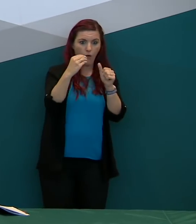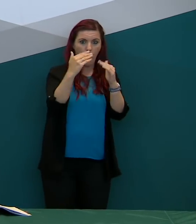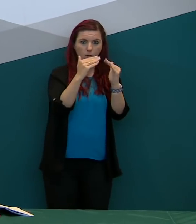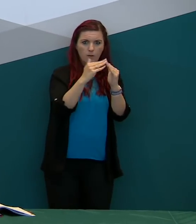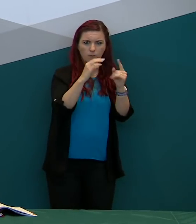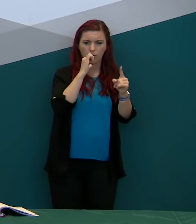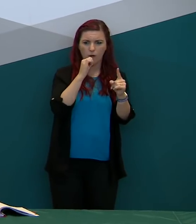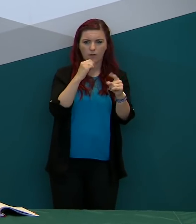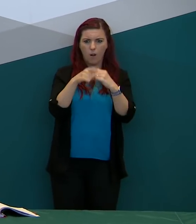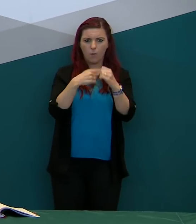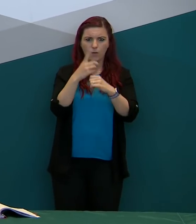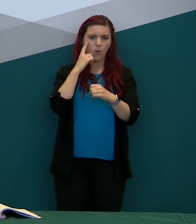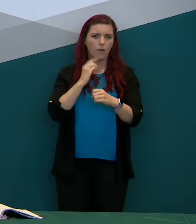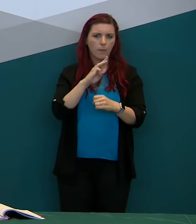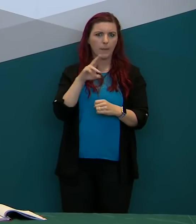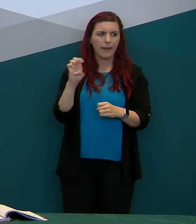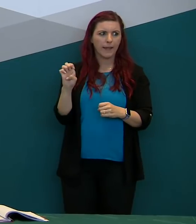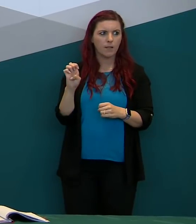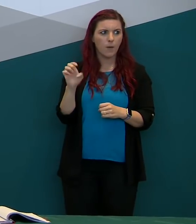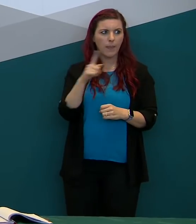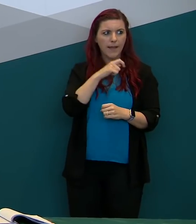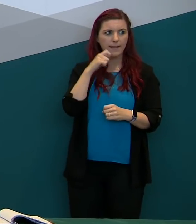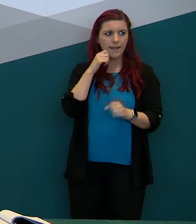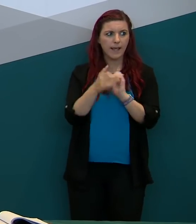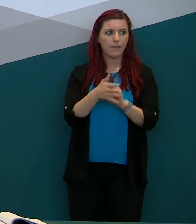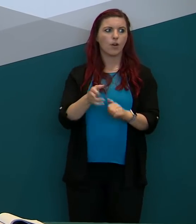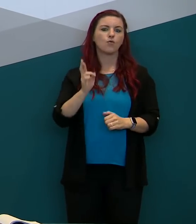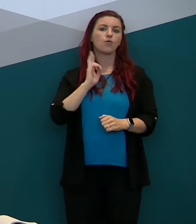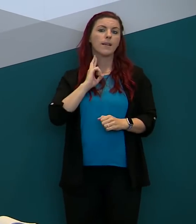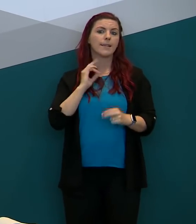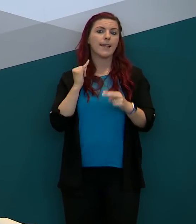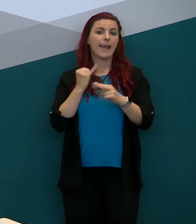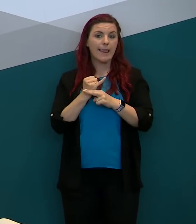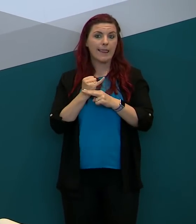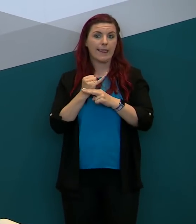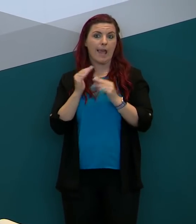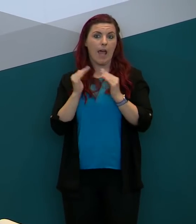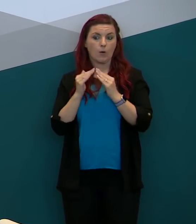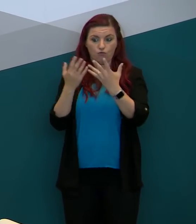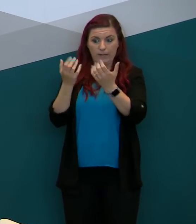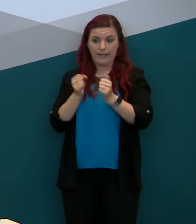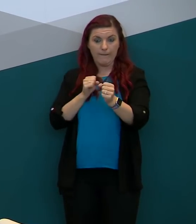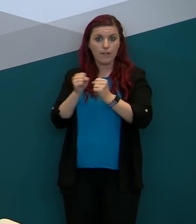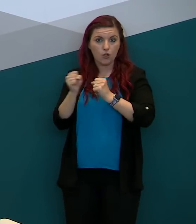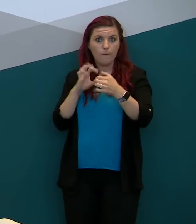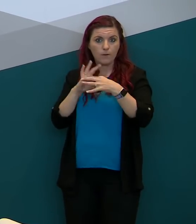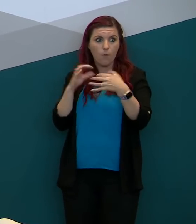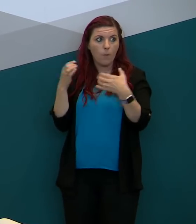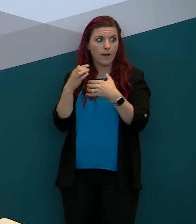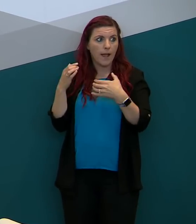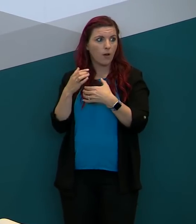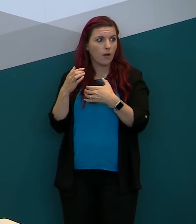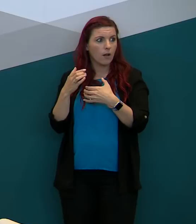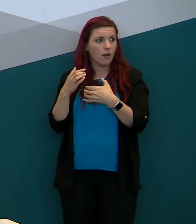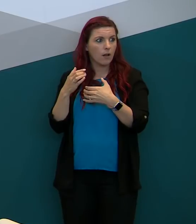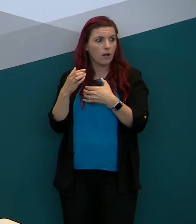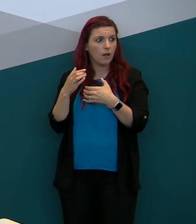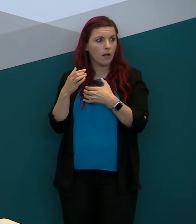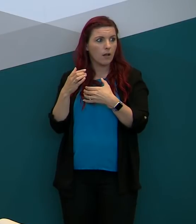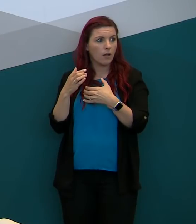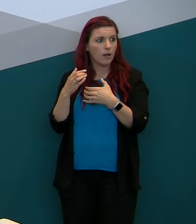that was raised was that if a resident, a resident of a house, for example, not necessarily a nursing home,